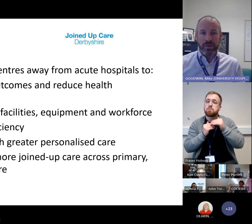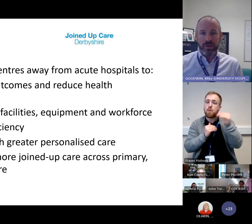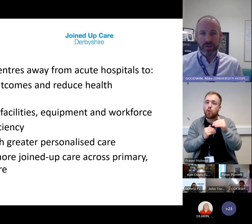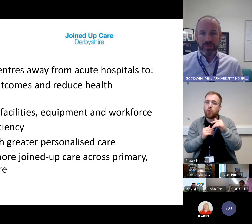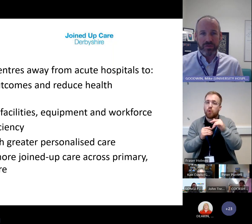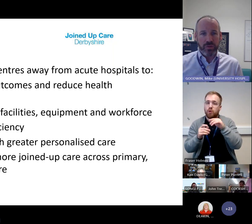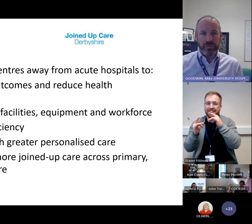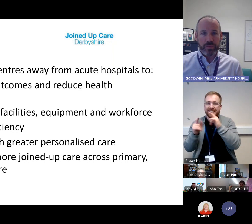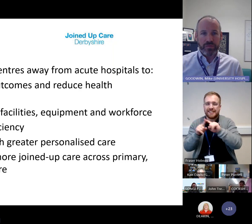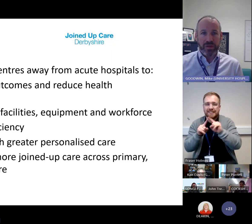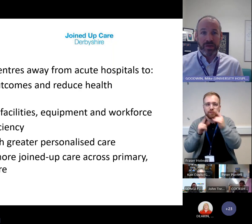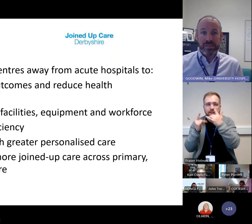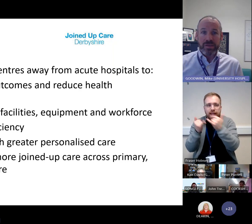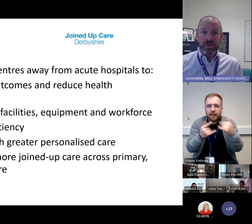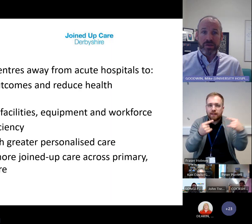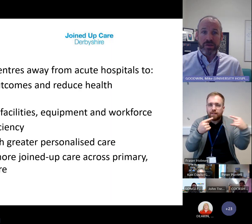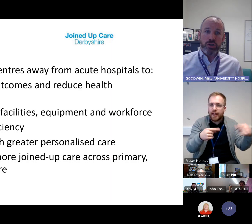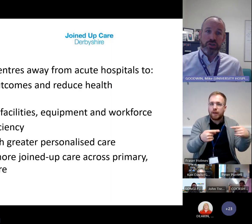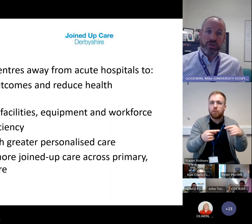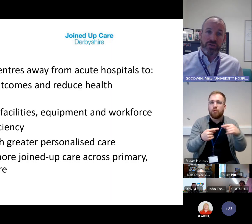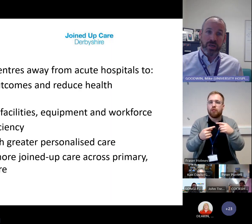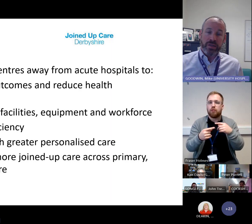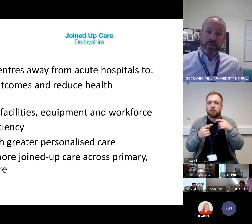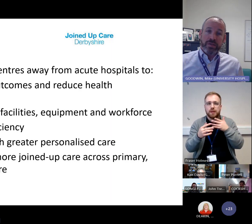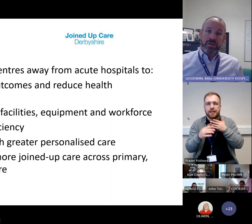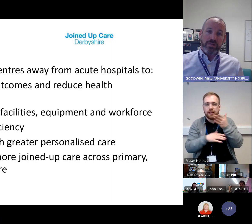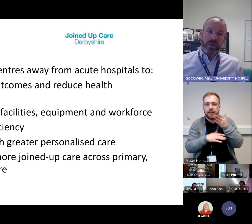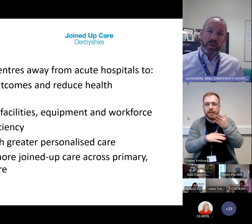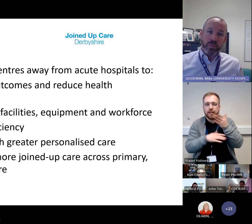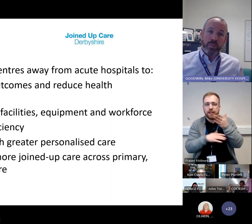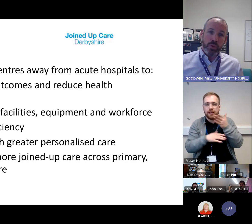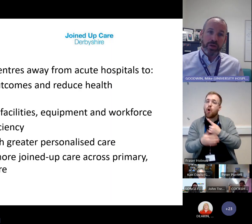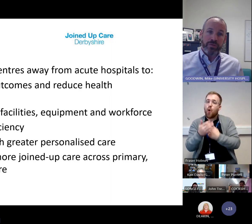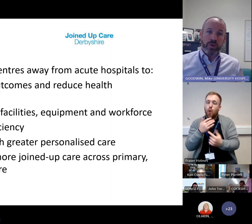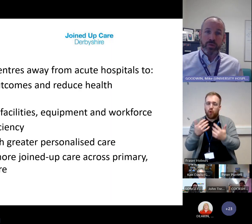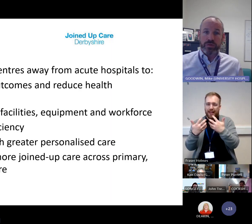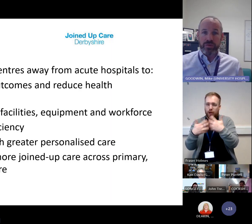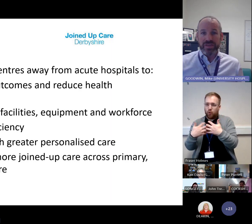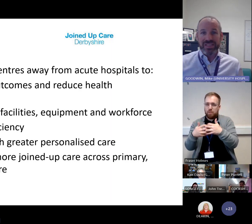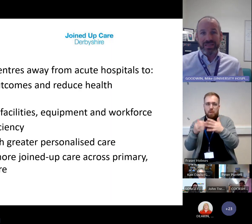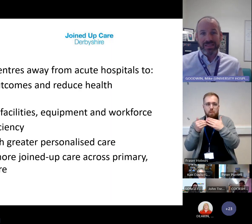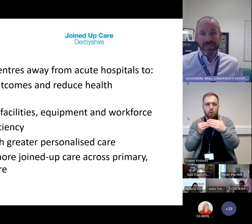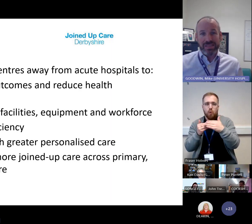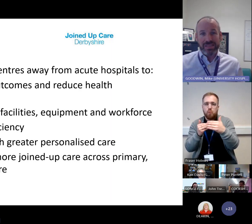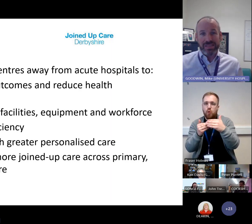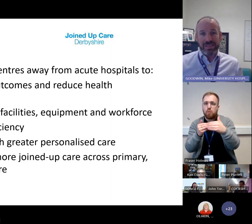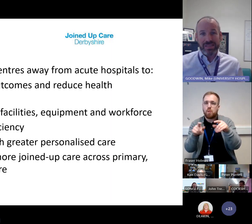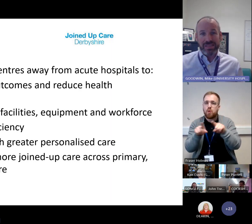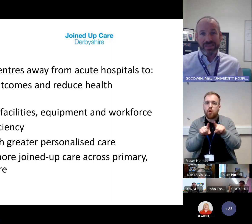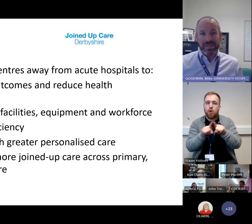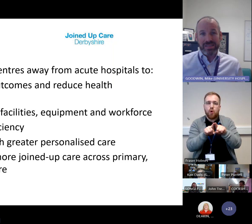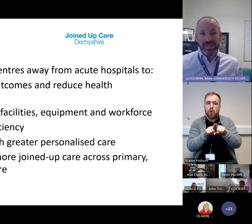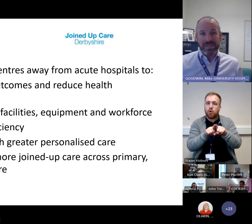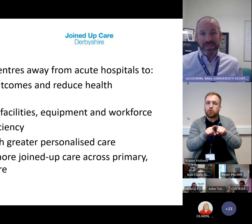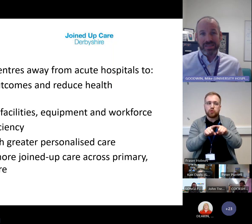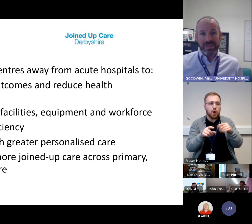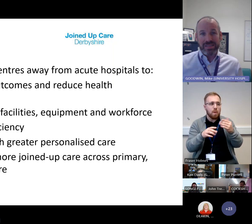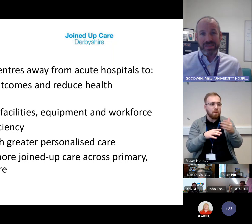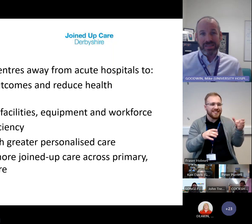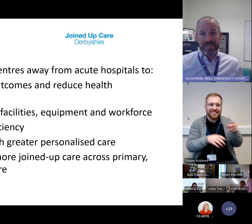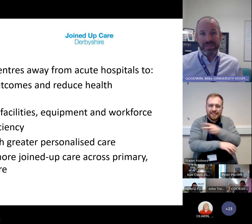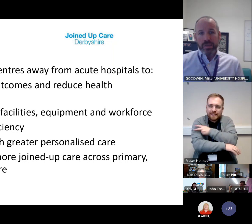and I'll come on to show you a few slides, not just from a sort of equipment point of view, but also the facilities, the workforce, and everything else